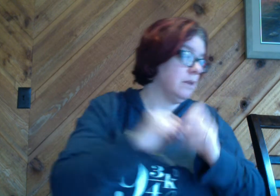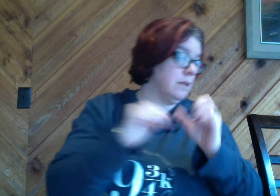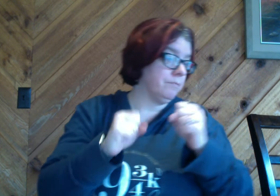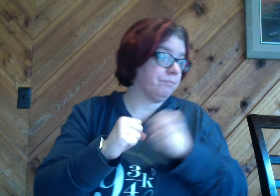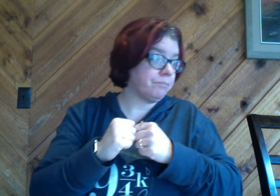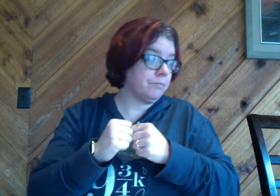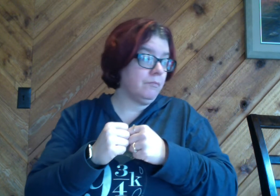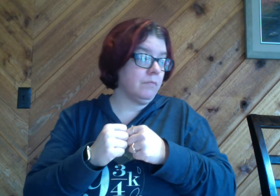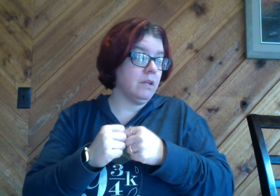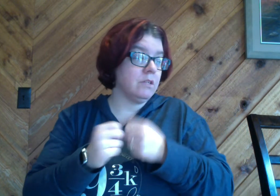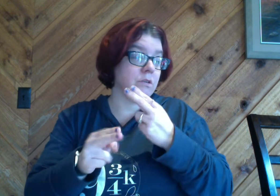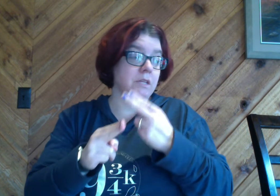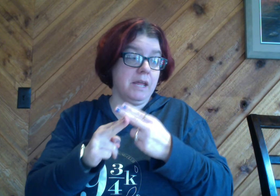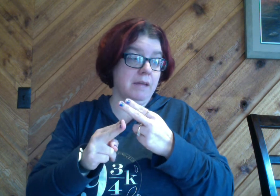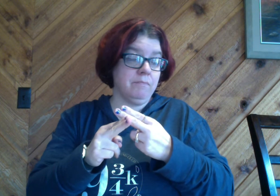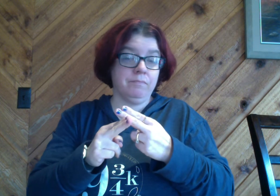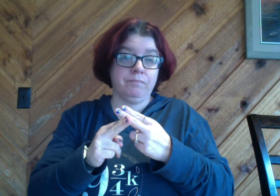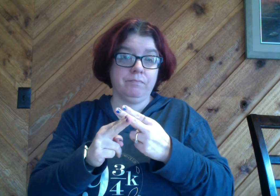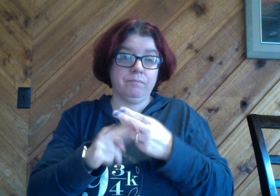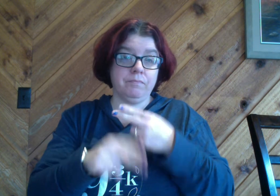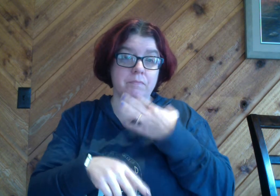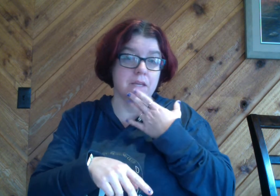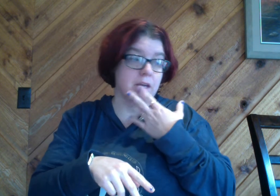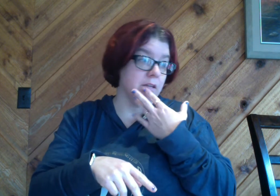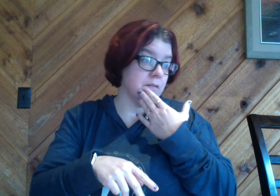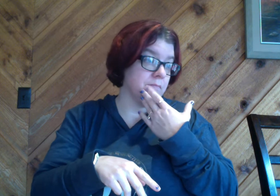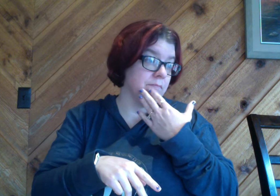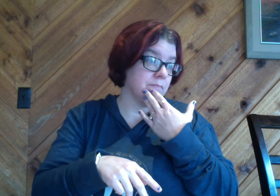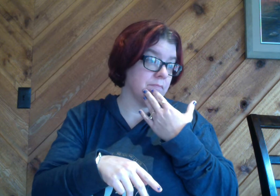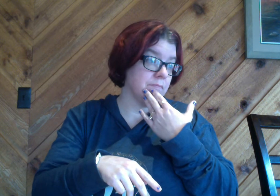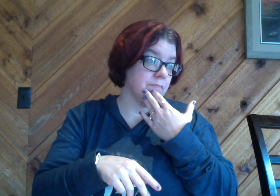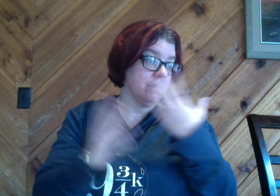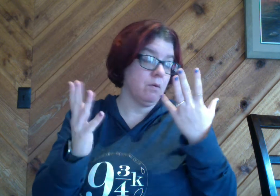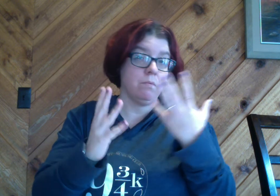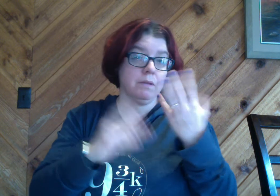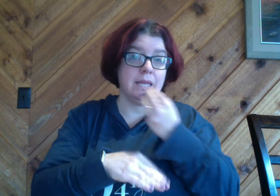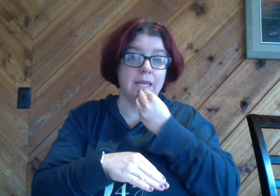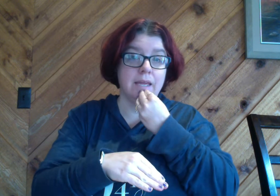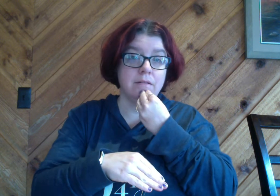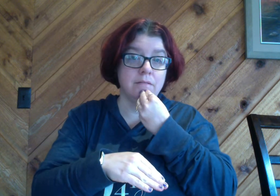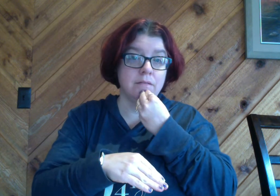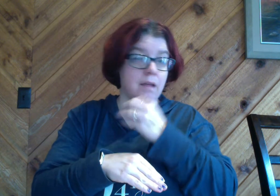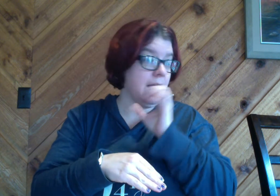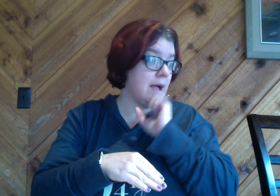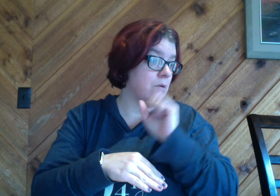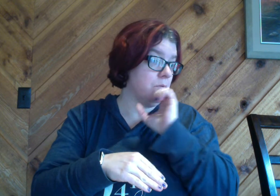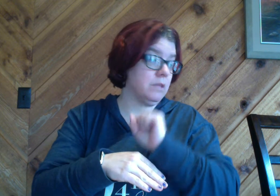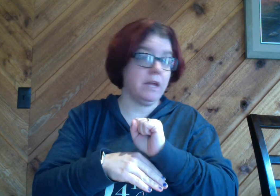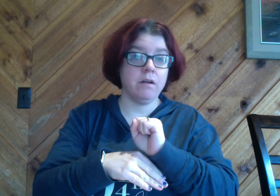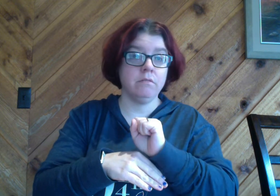Yep. So the name, the color, what they eat, how old they are,